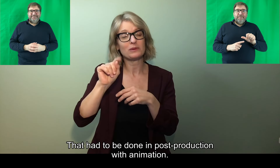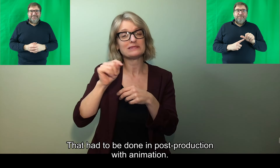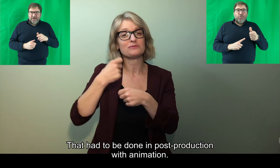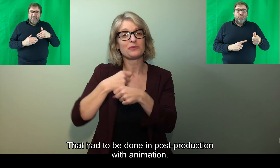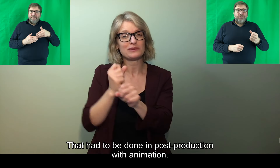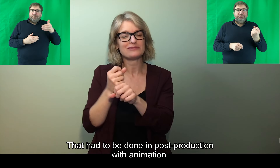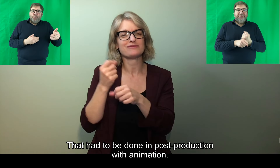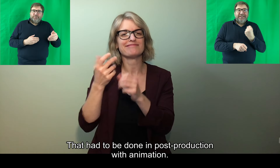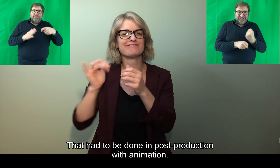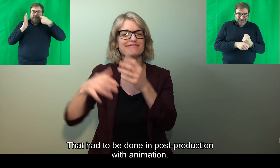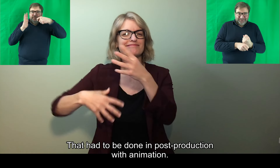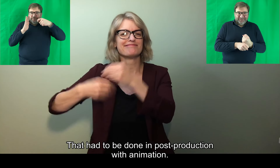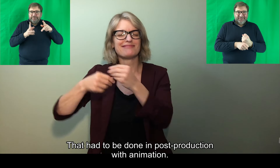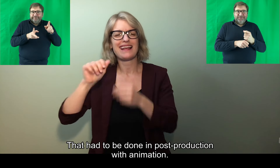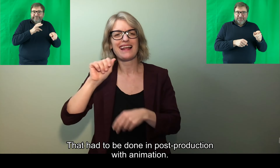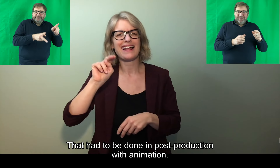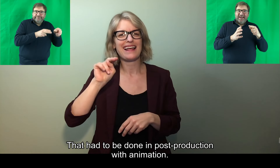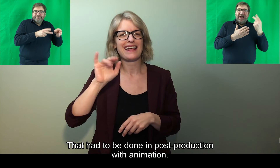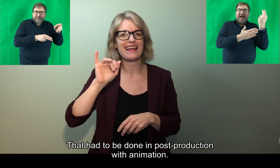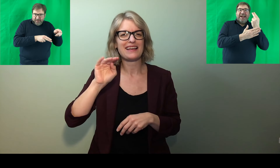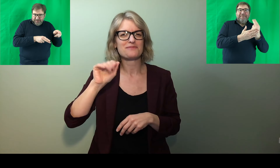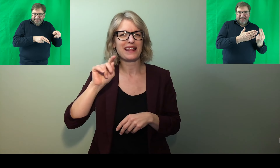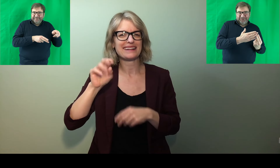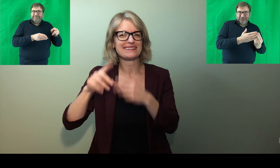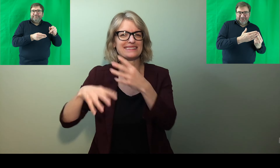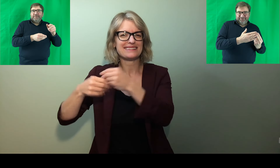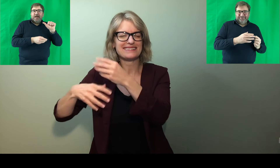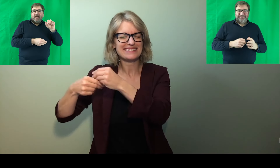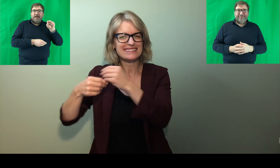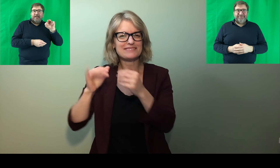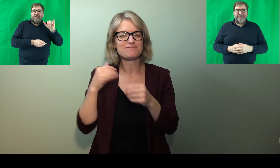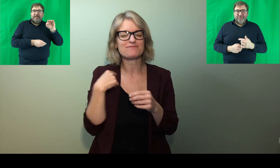done in post-production with animation.